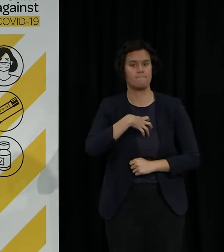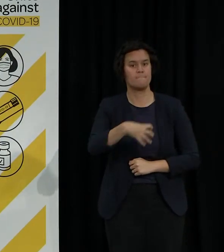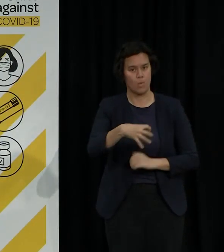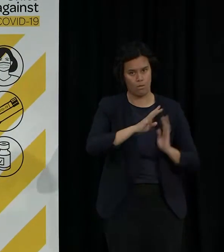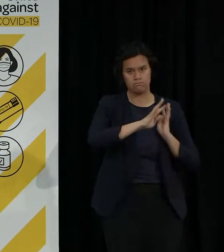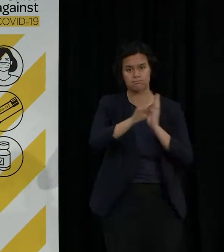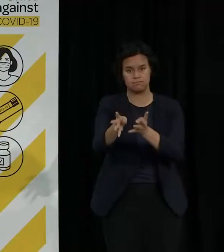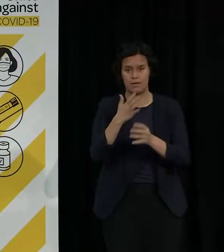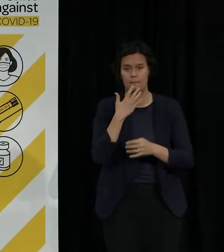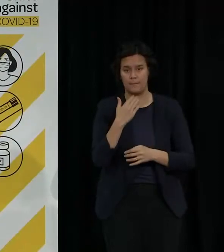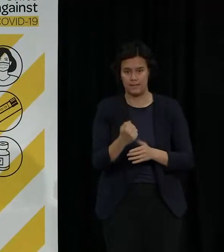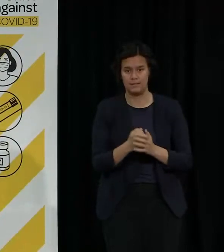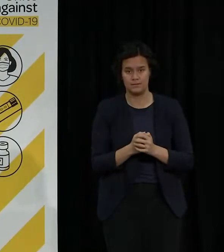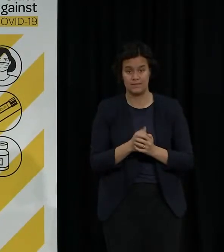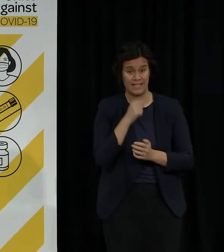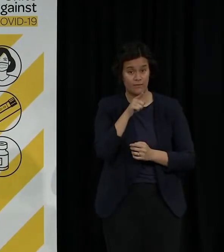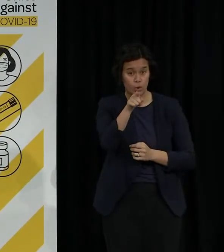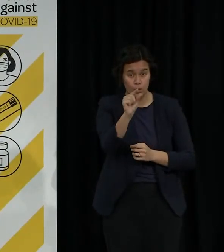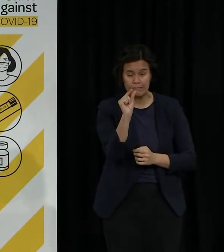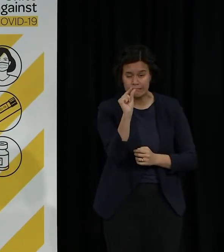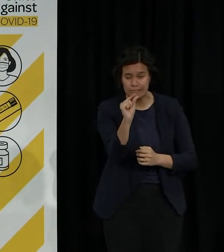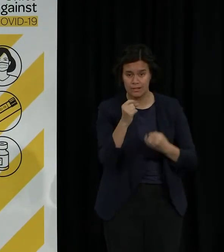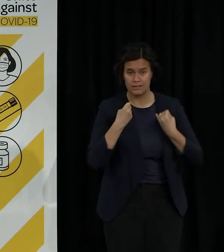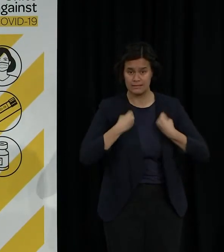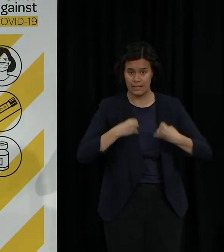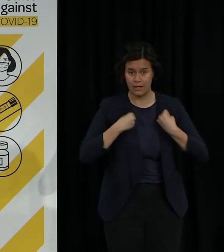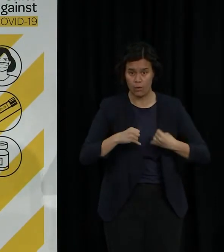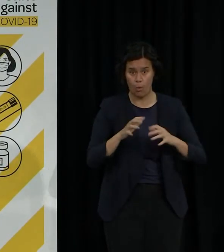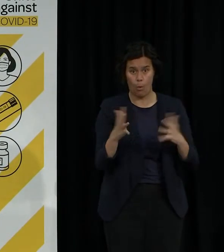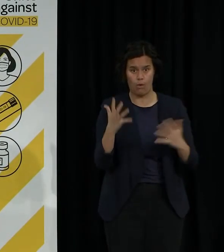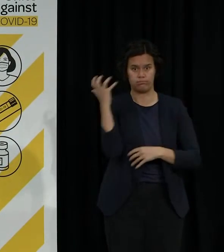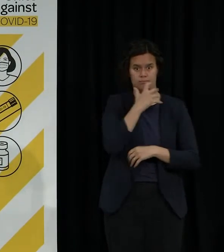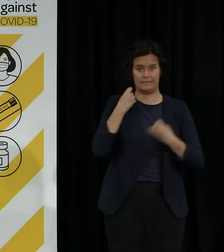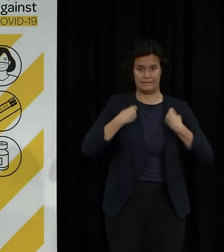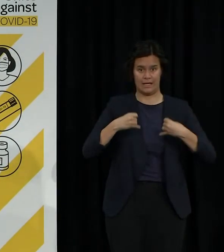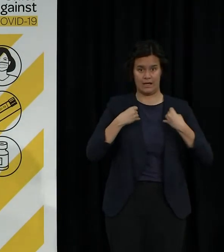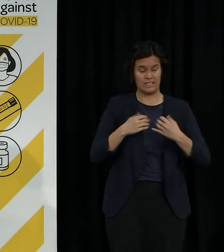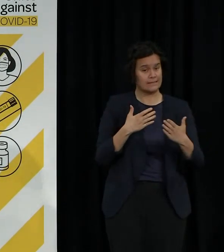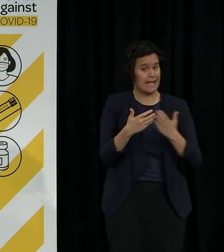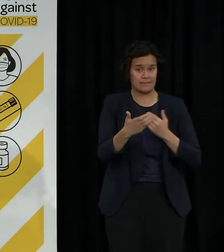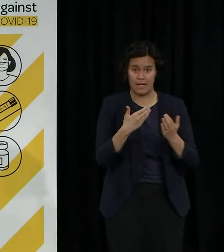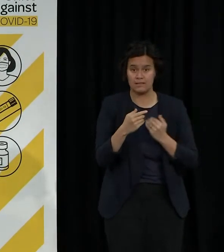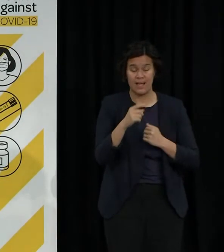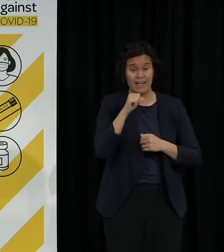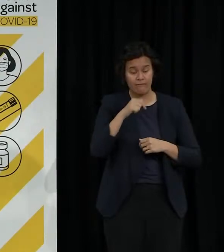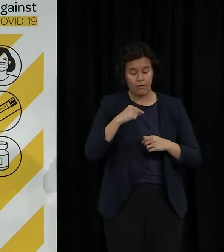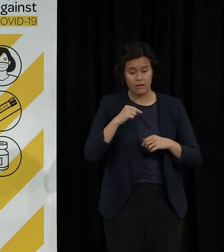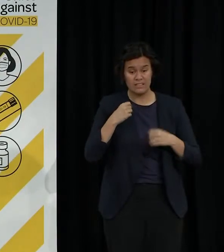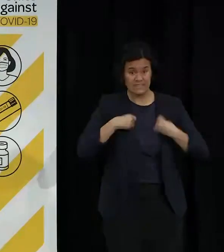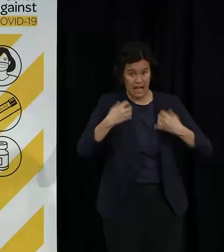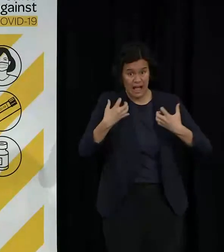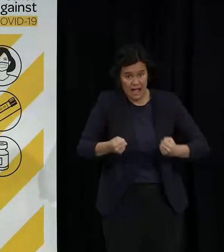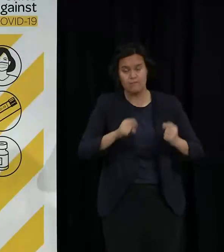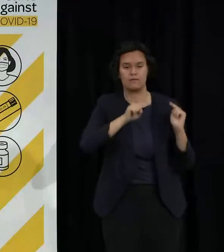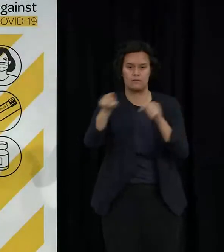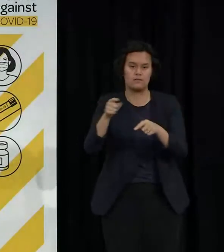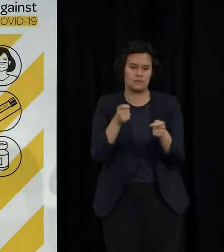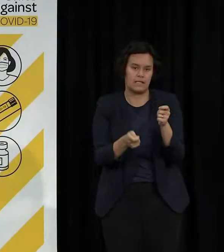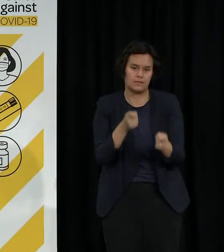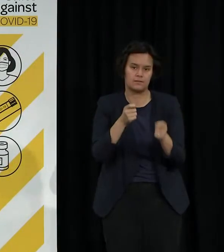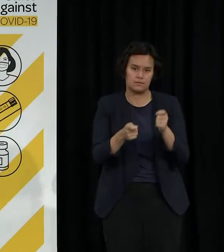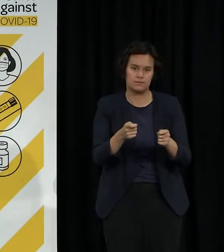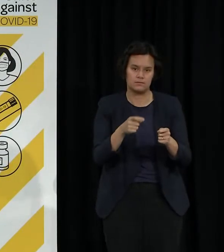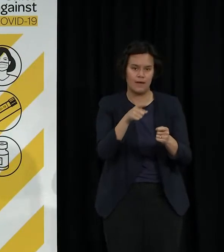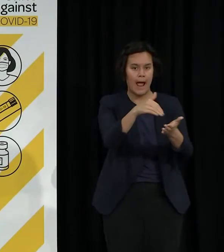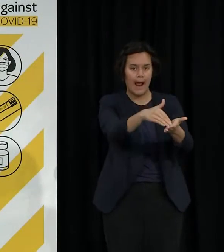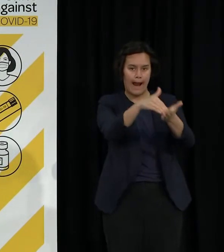they please do go and get tested this weekend. It will be one of the things that Cabinet will be thinking about when we're making